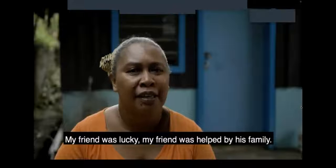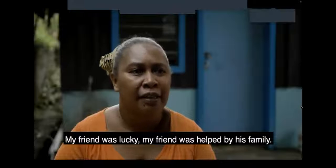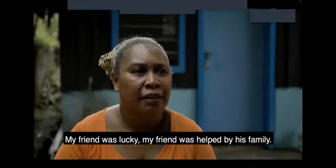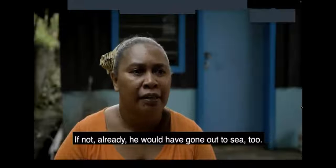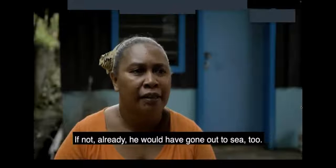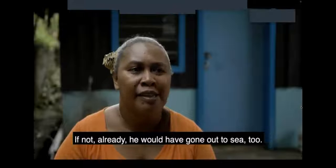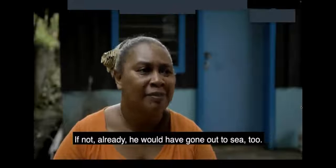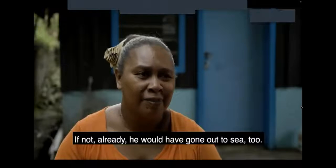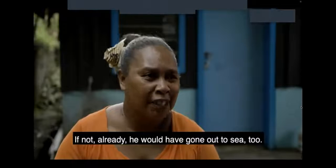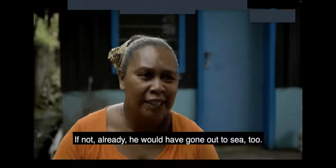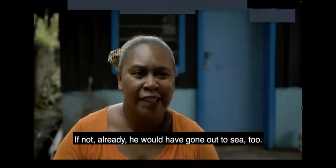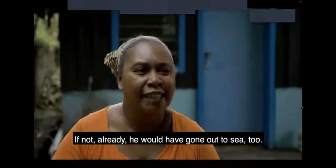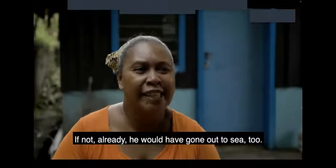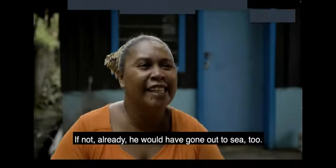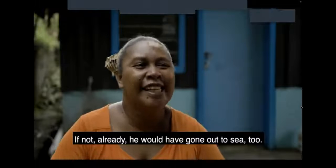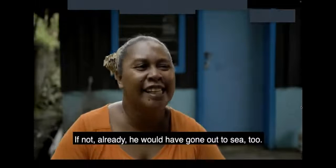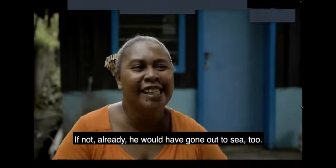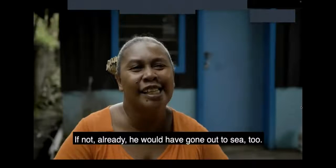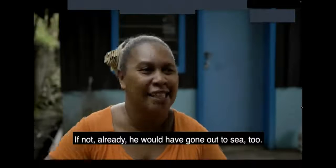family. If not,